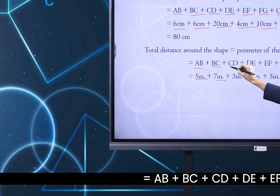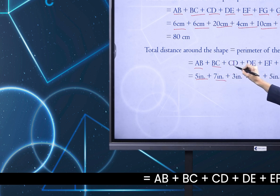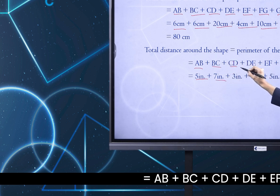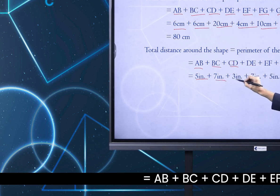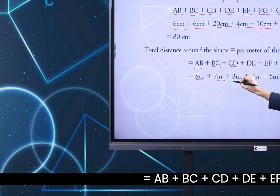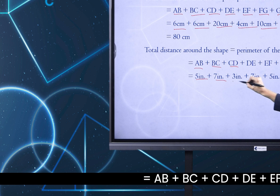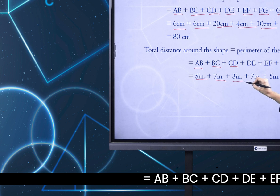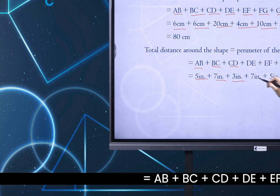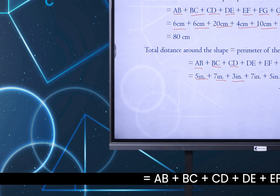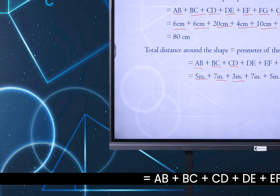plus FG